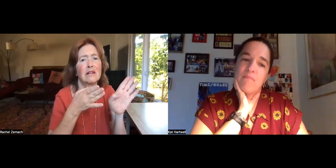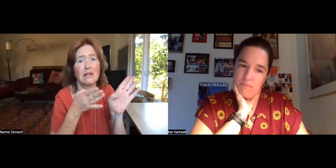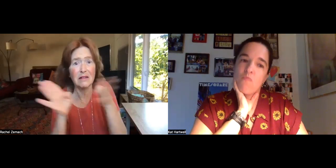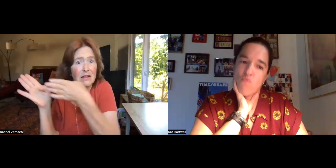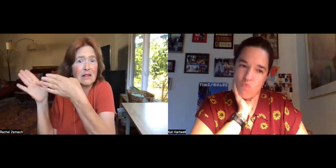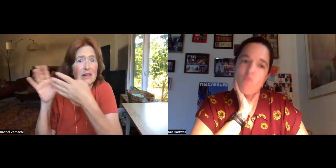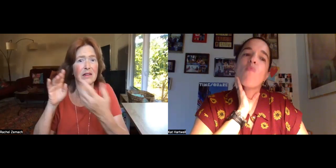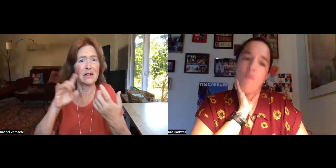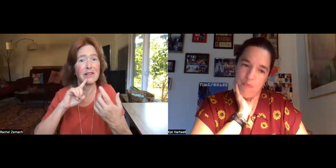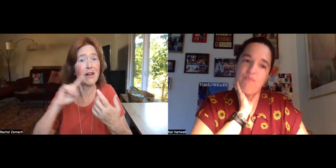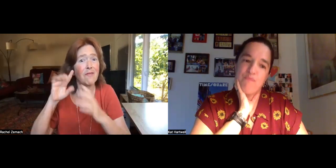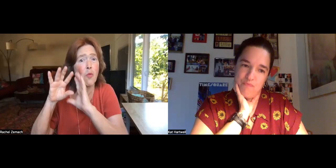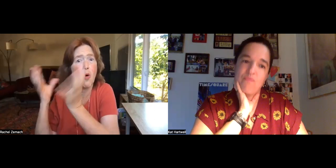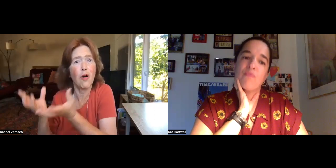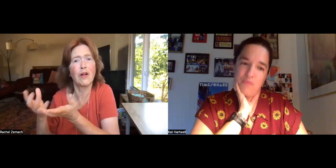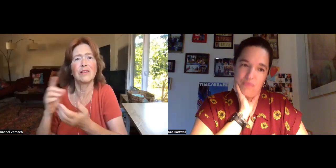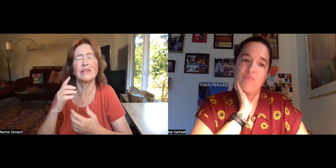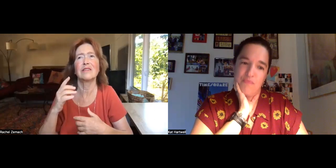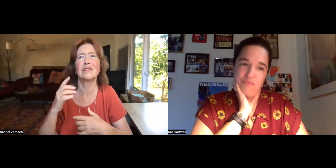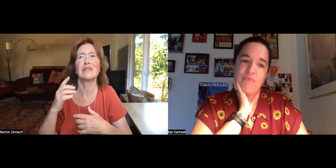lucky. That was